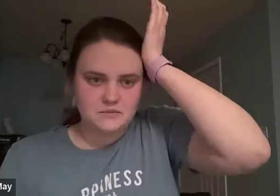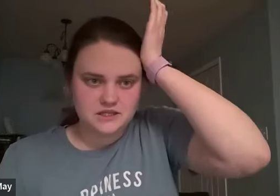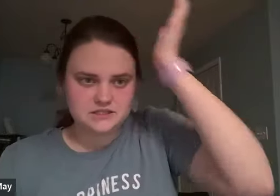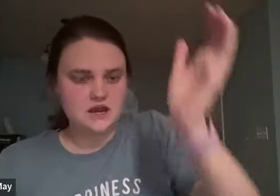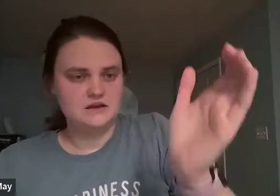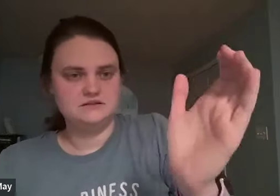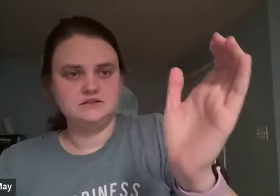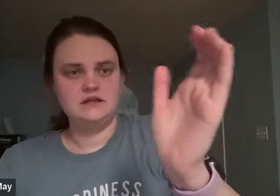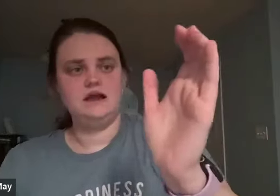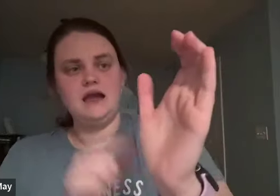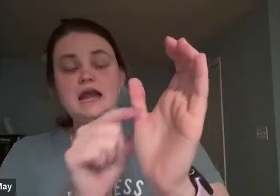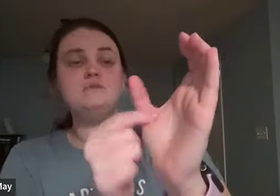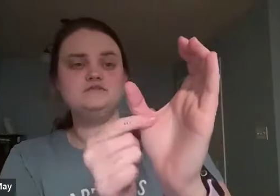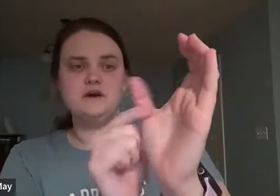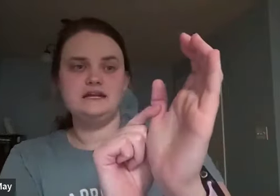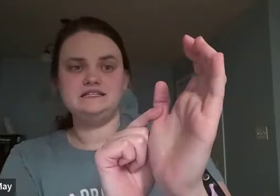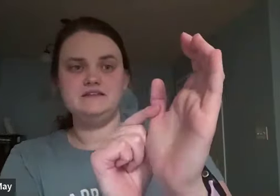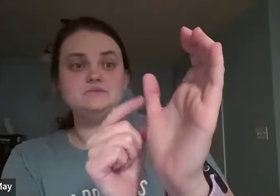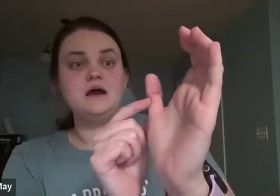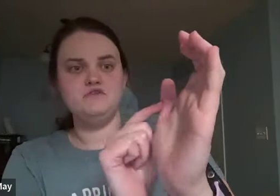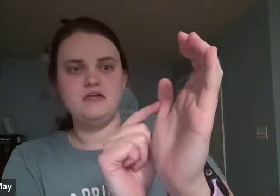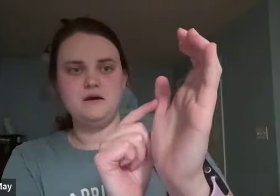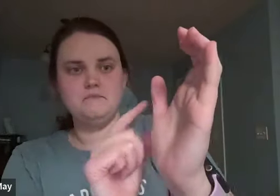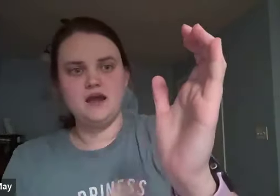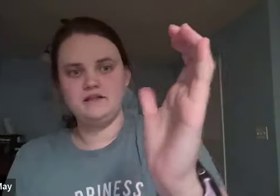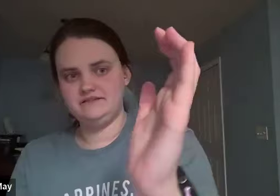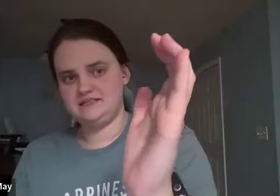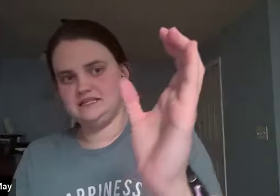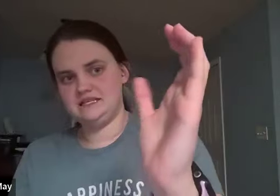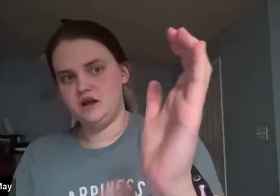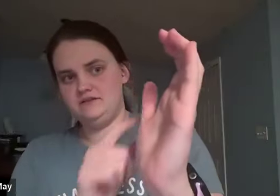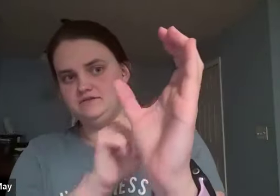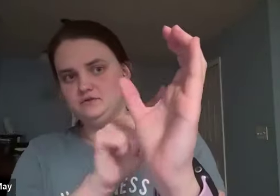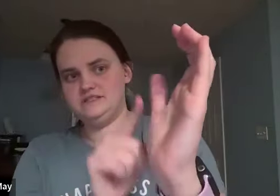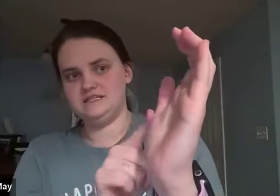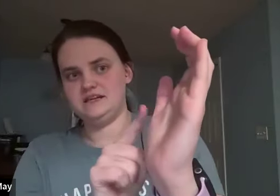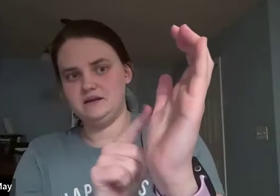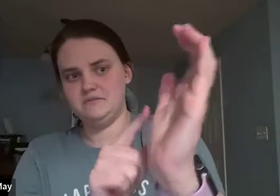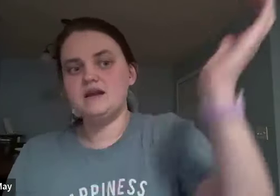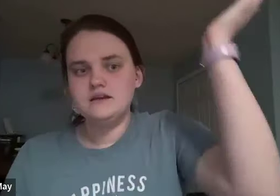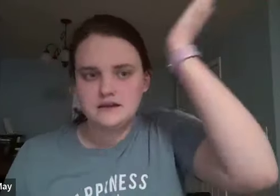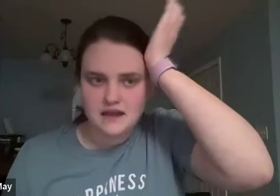Cabbage. Yeah. So like, and I move, sorry, I didn't say this, but I move my thumb back. Like the C is like not even a full C. It's like kind of back.